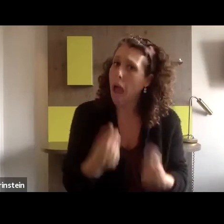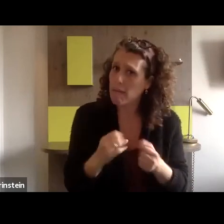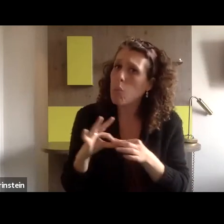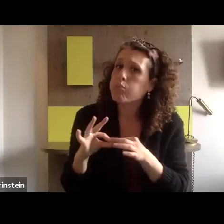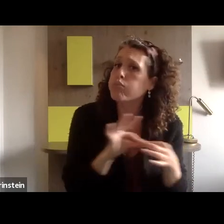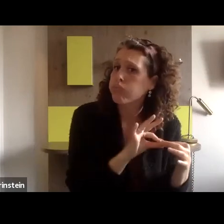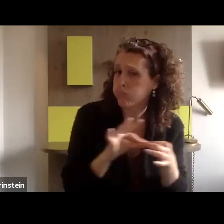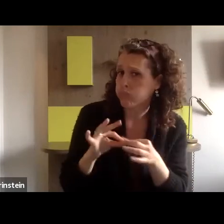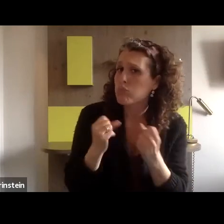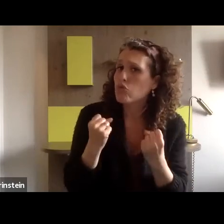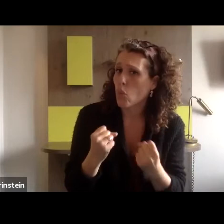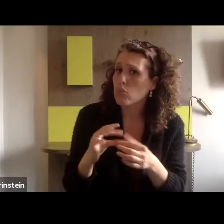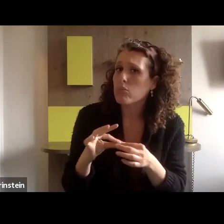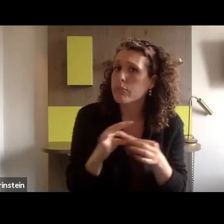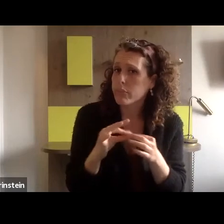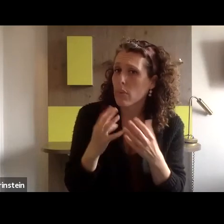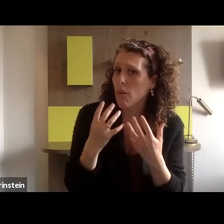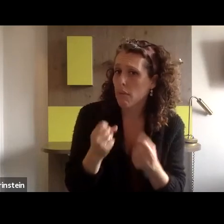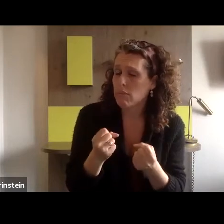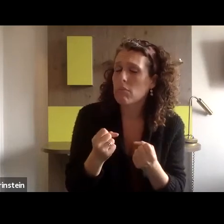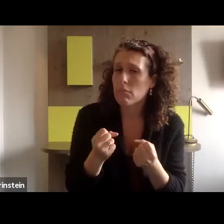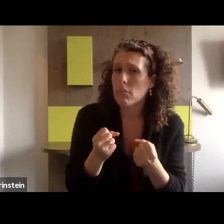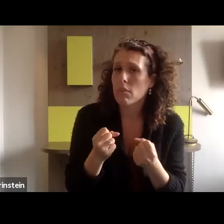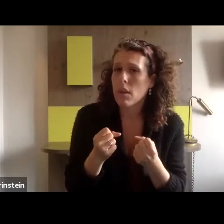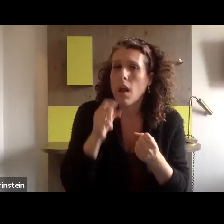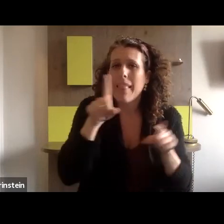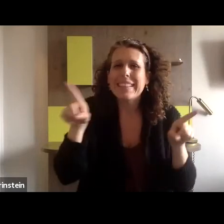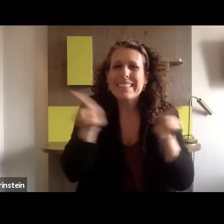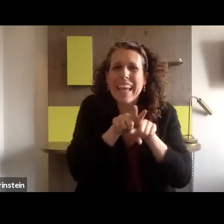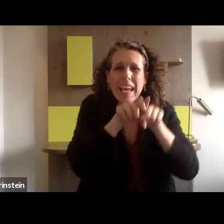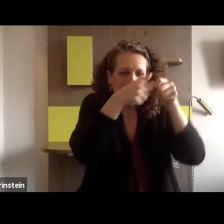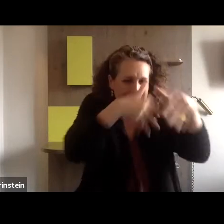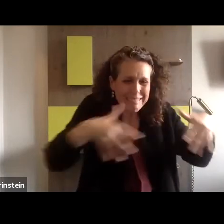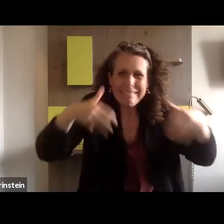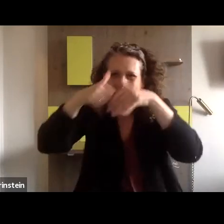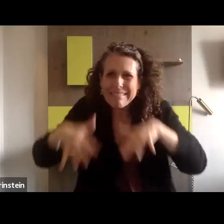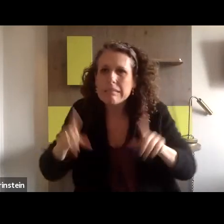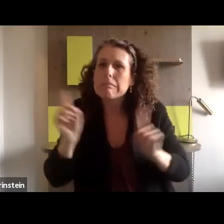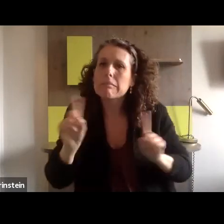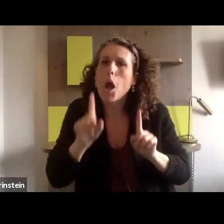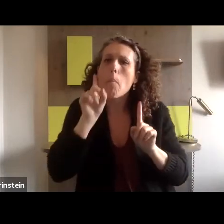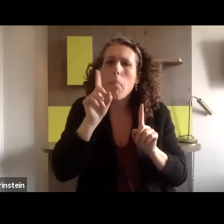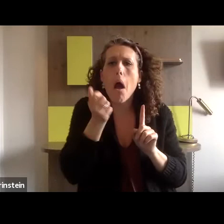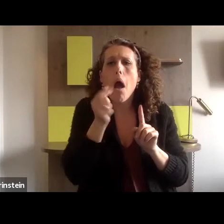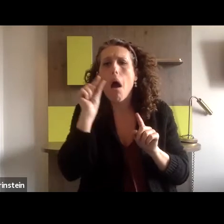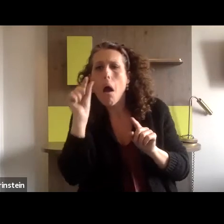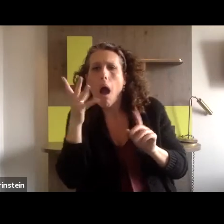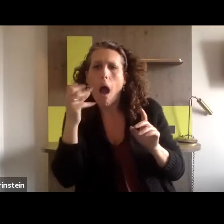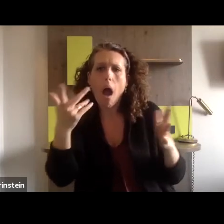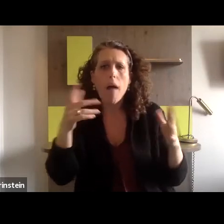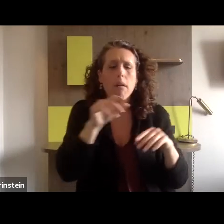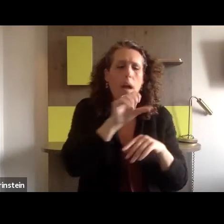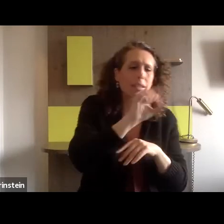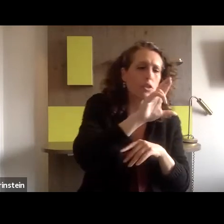the same construct, but there were some overlapping subcomponents, let's call it subcomponents, that